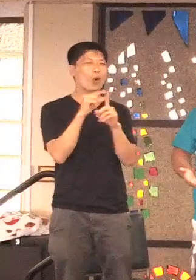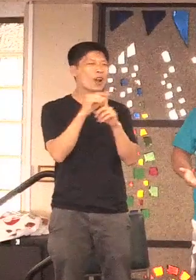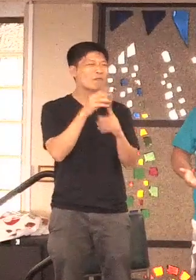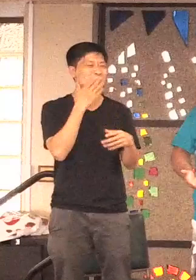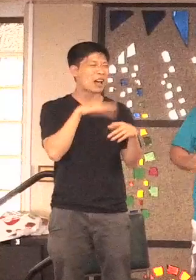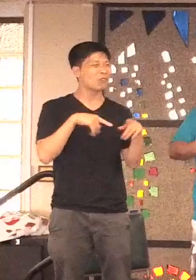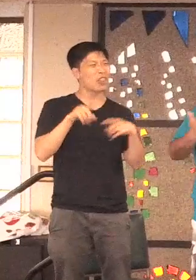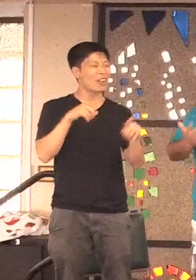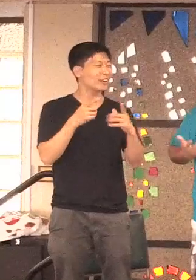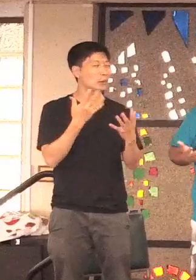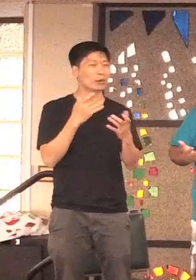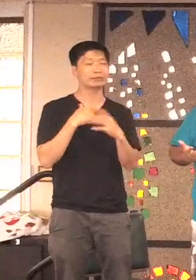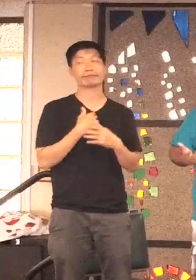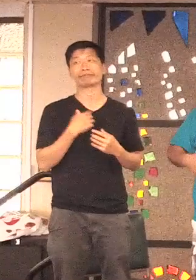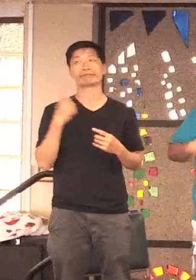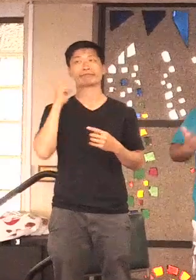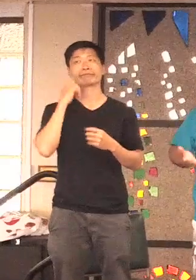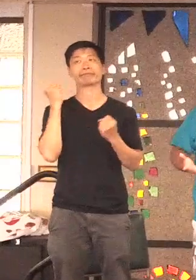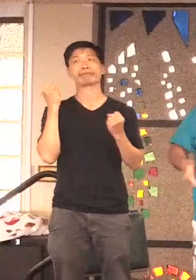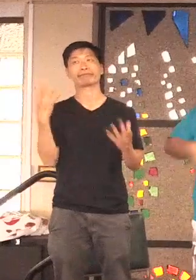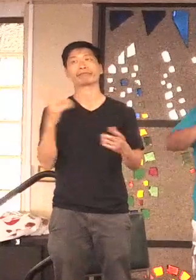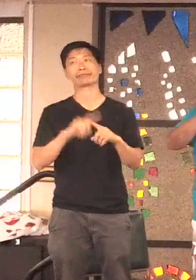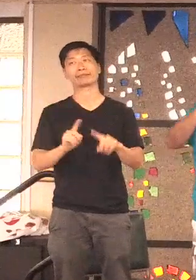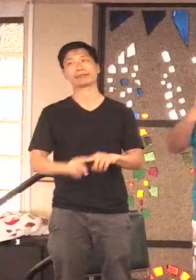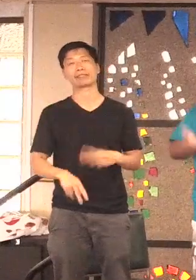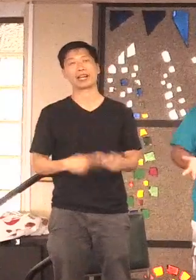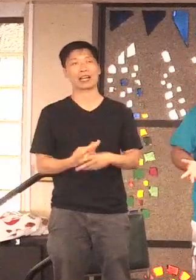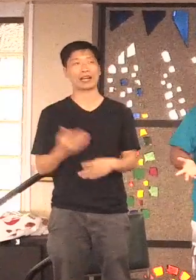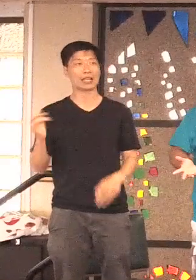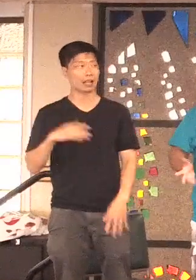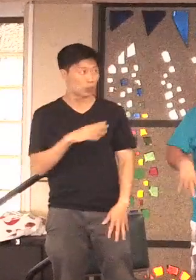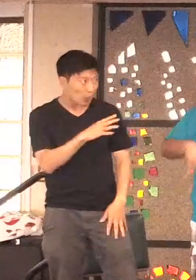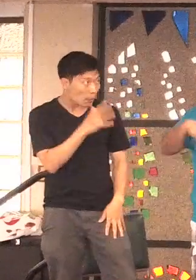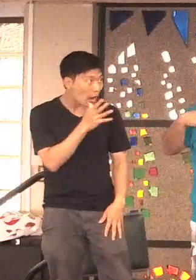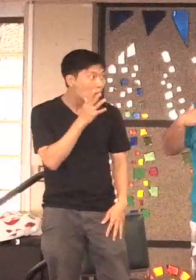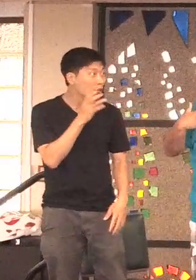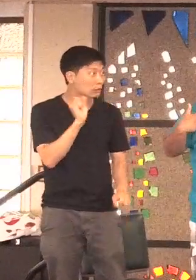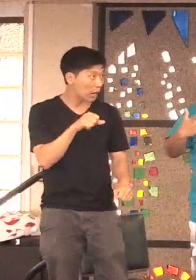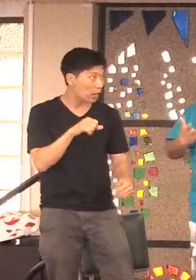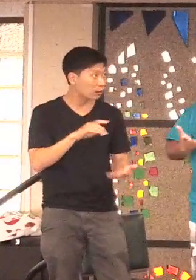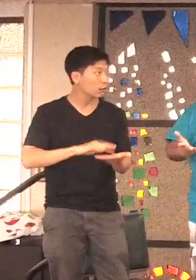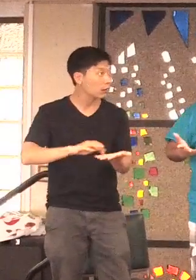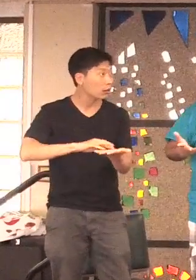And I mean, I've heard all kinds of stuff like, do your parents read Braille?